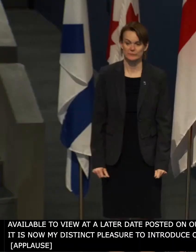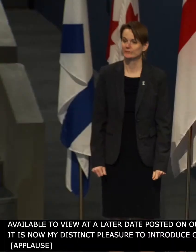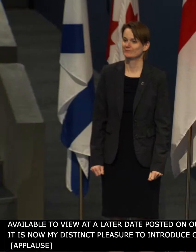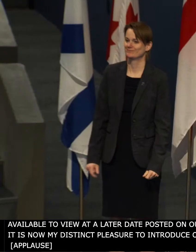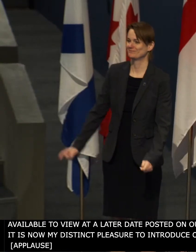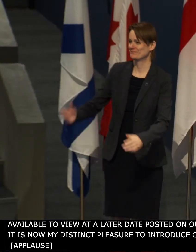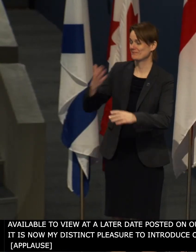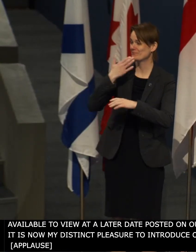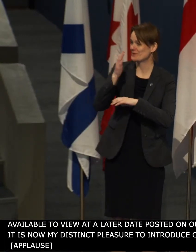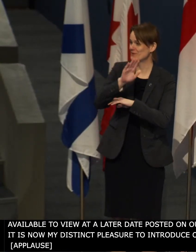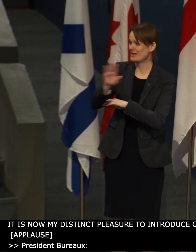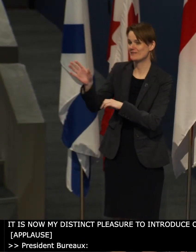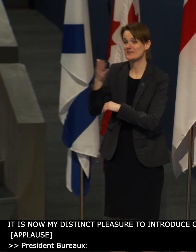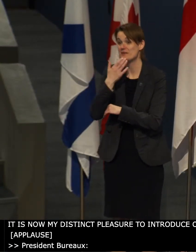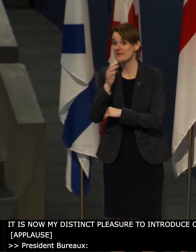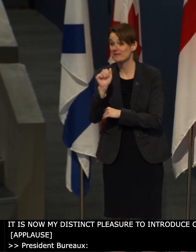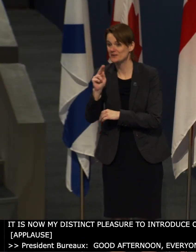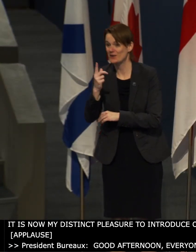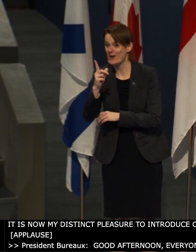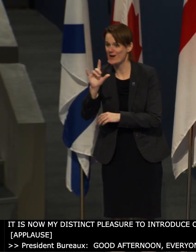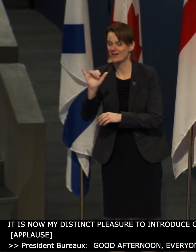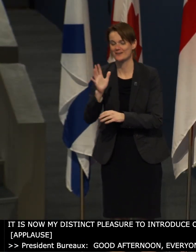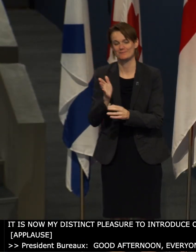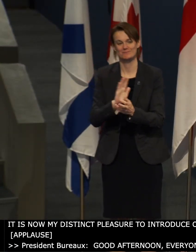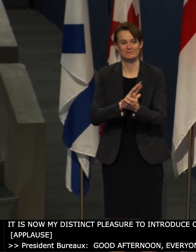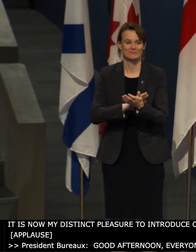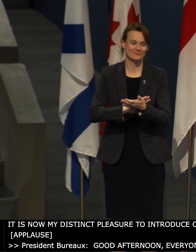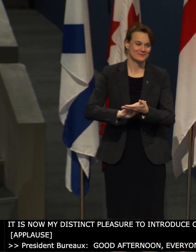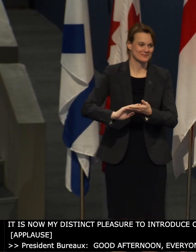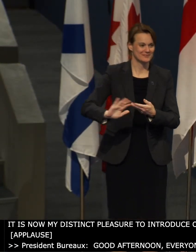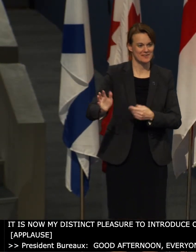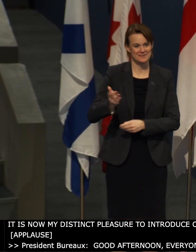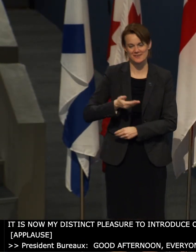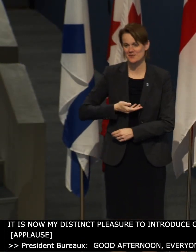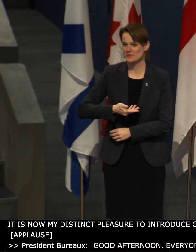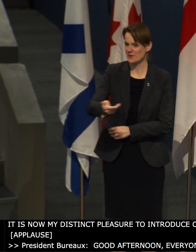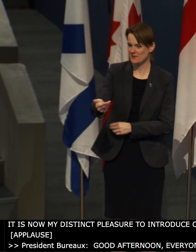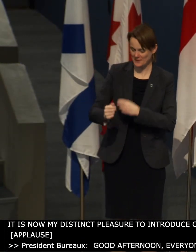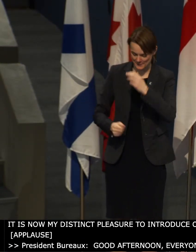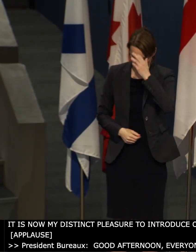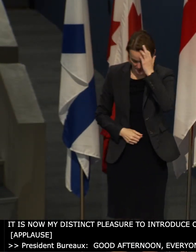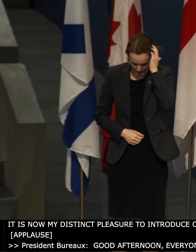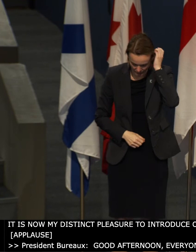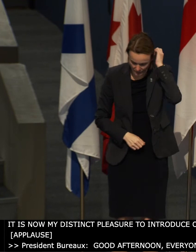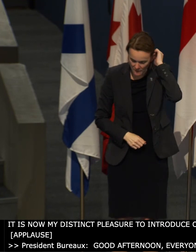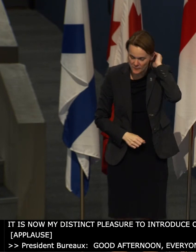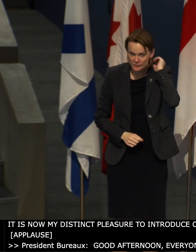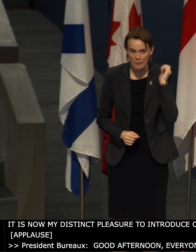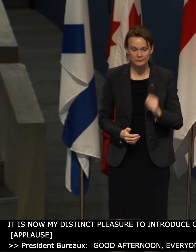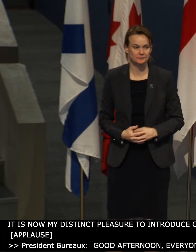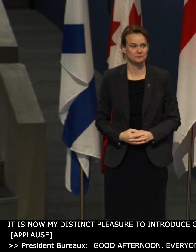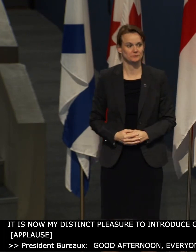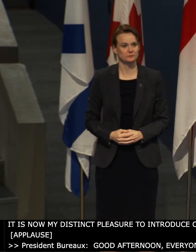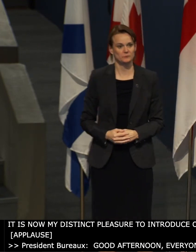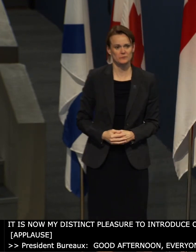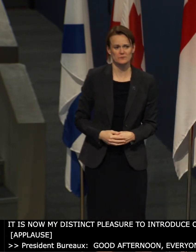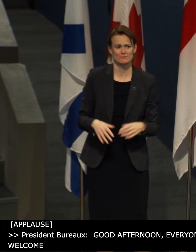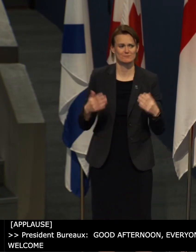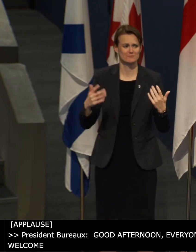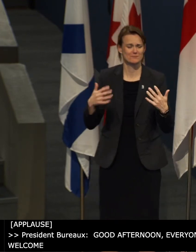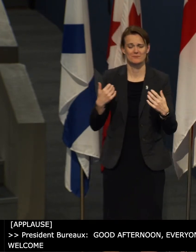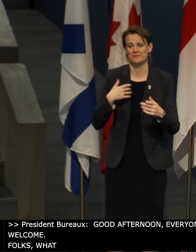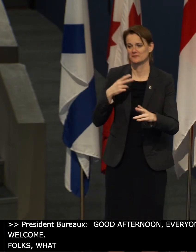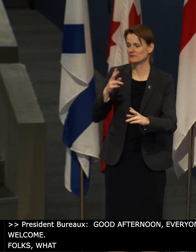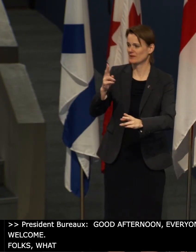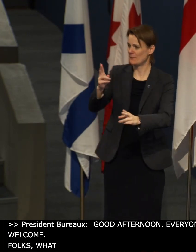Good afternoon, everyone, and thank you, Augie, for that very, very warm welcome. Folks, what an honor it is to be here